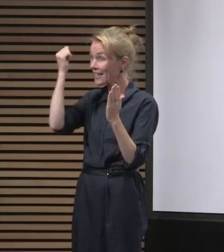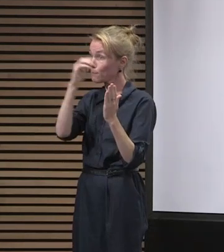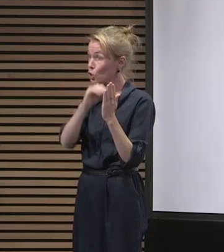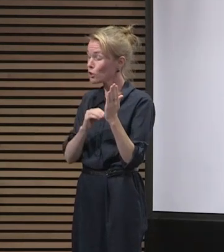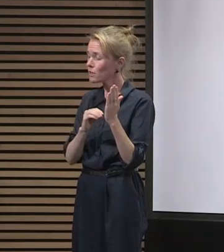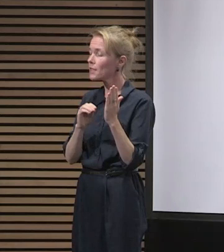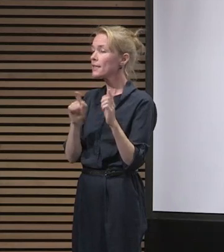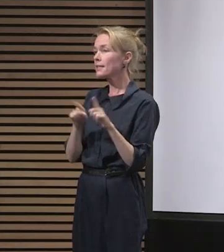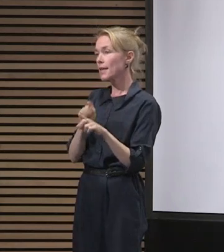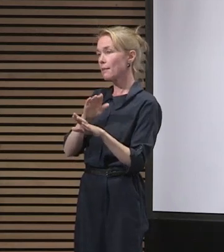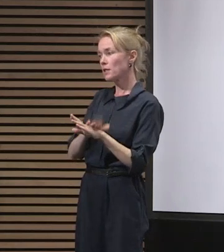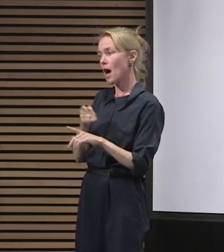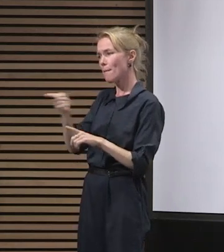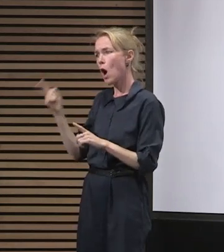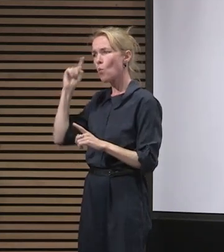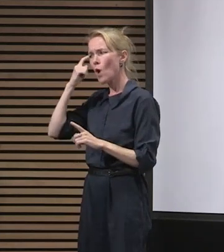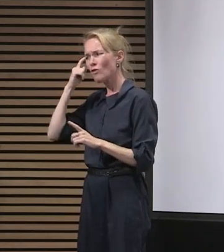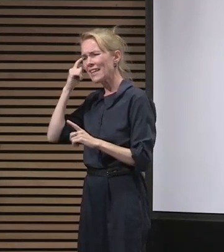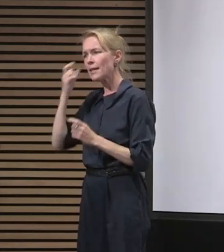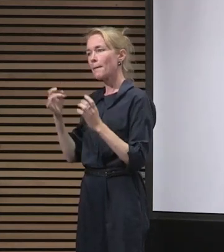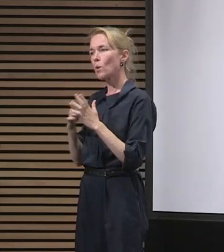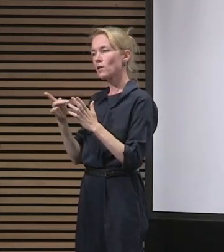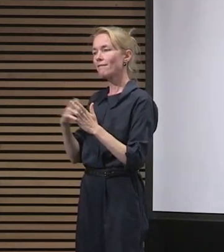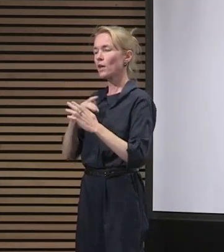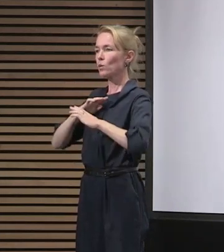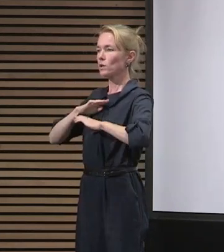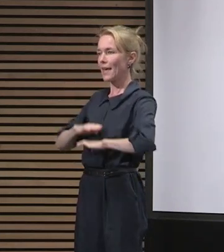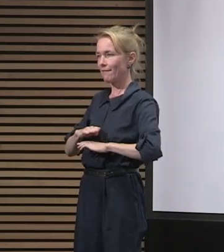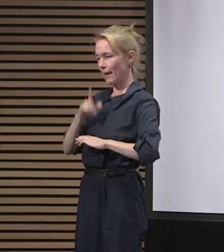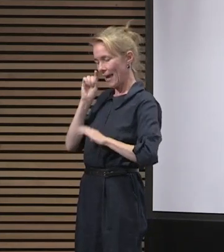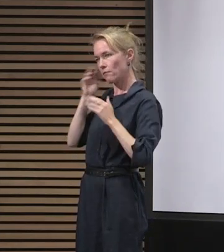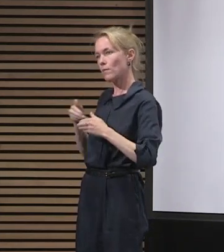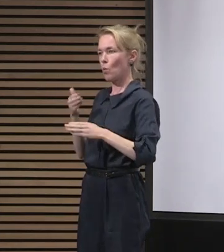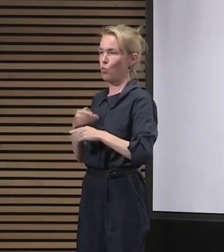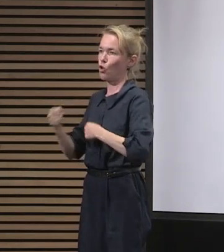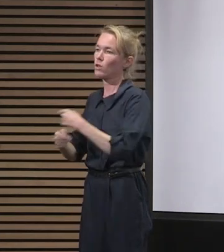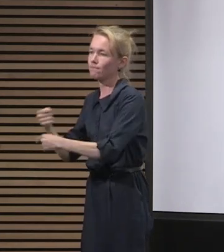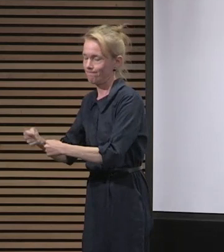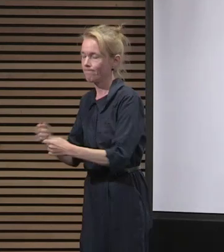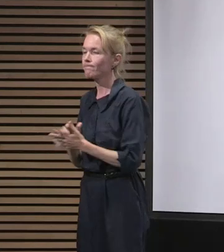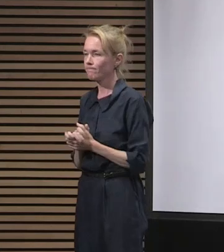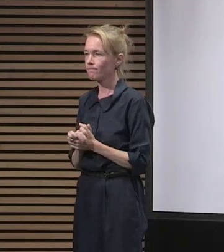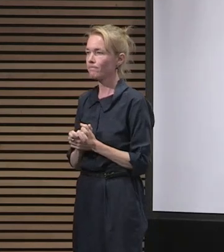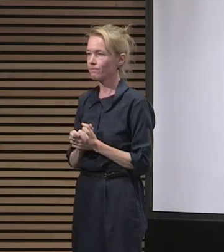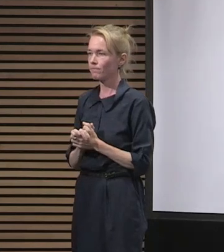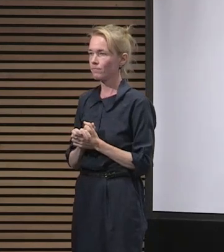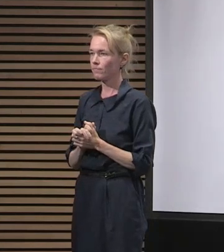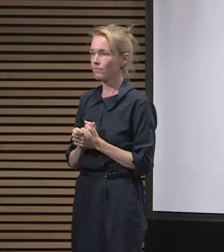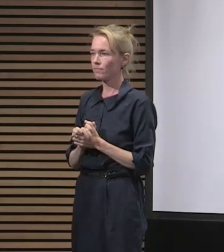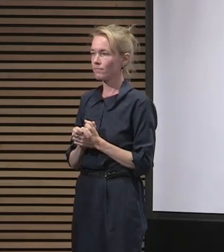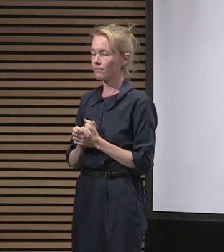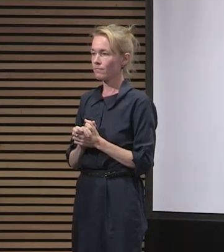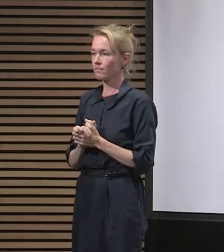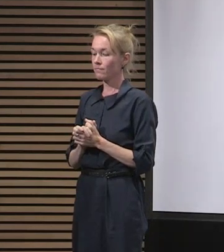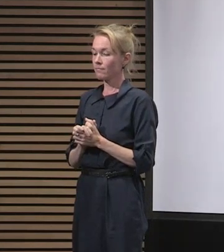our frontline health workers to feel they can access PPE for when they need to use it. And this, of